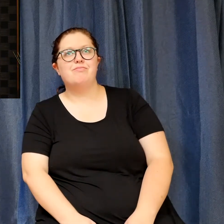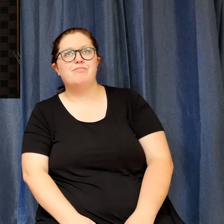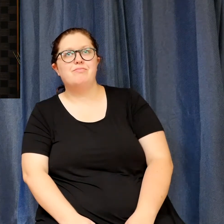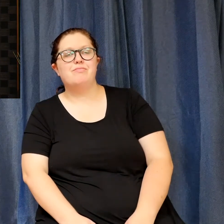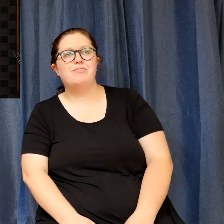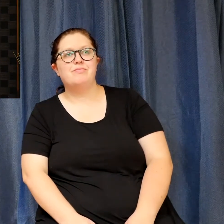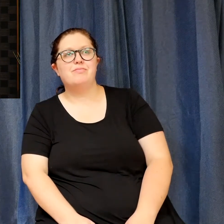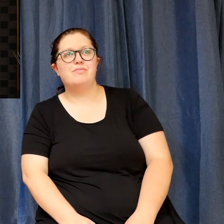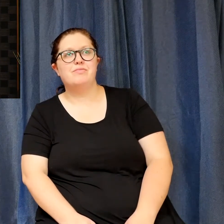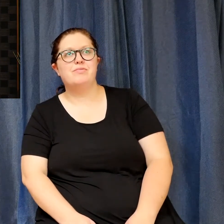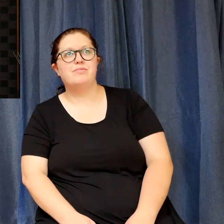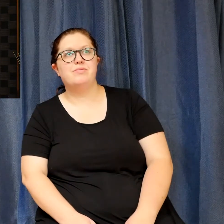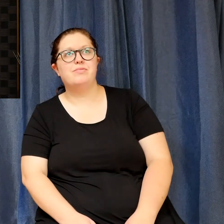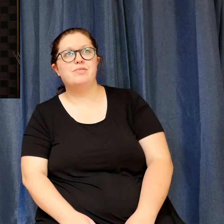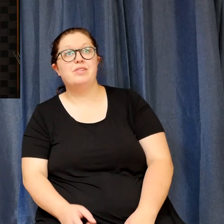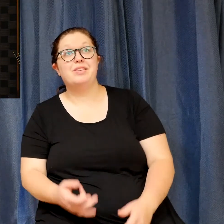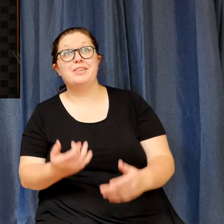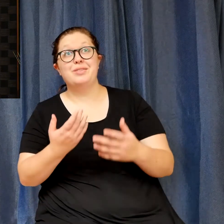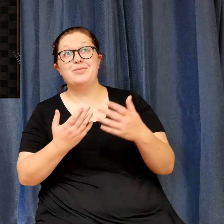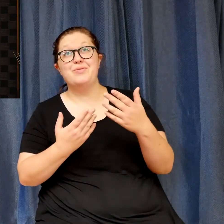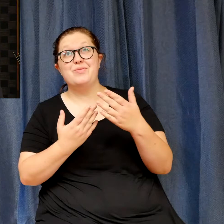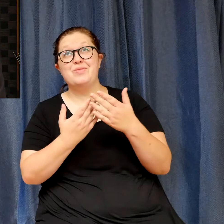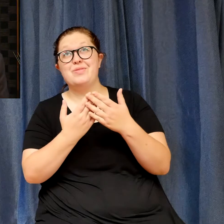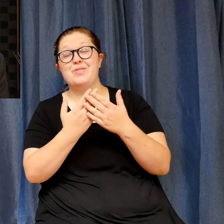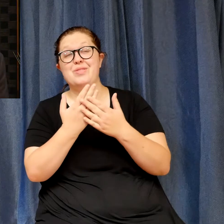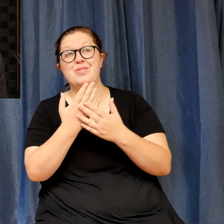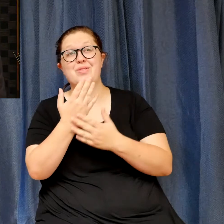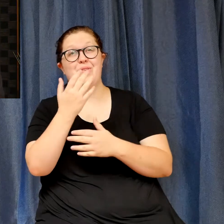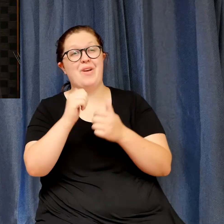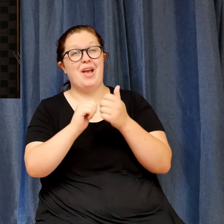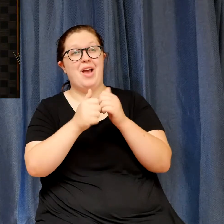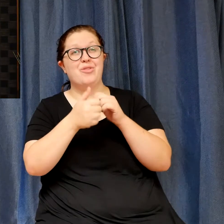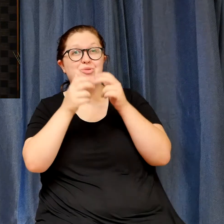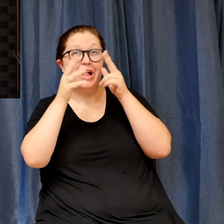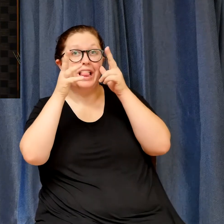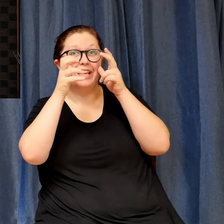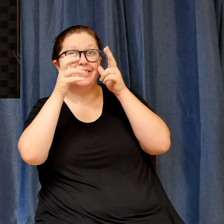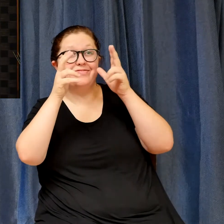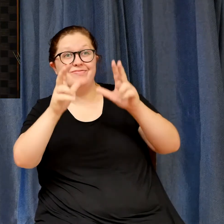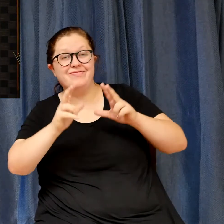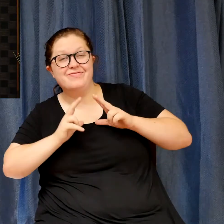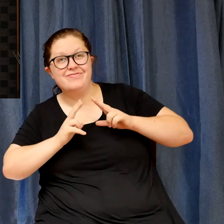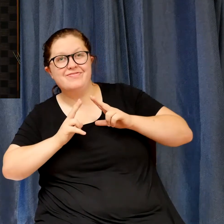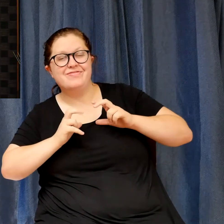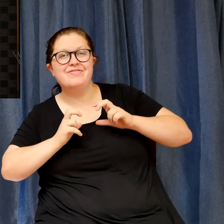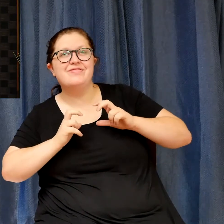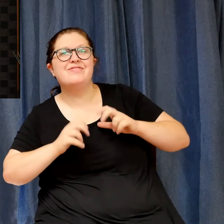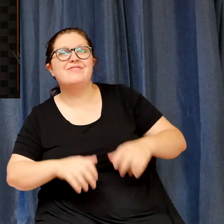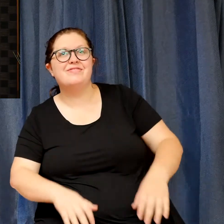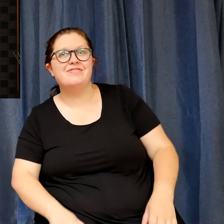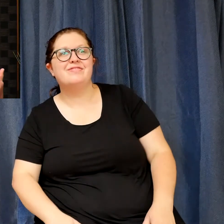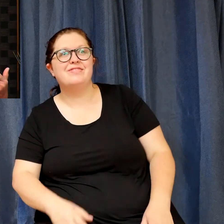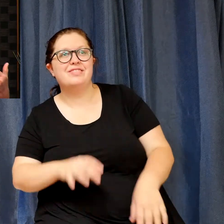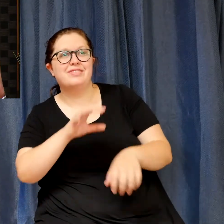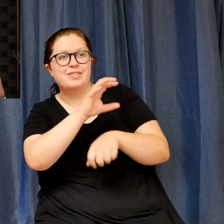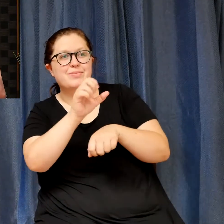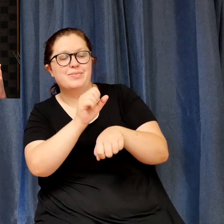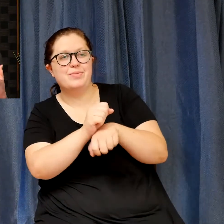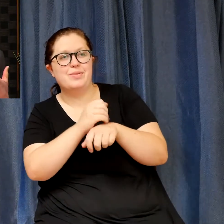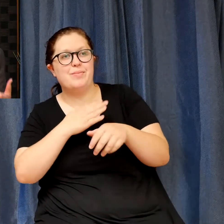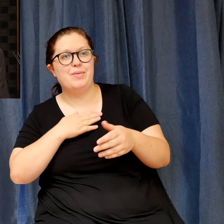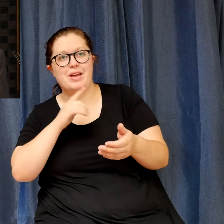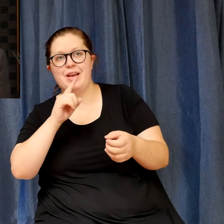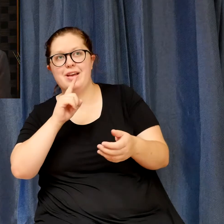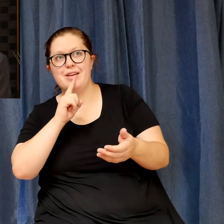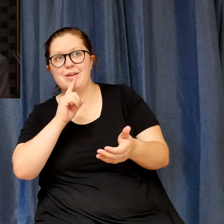when you do have those new ears, what's interesting about it is after several of the appointments that Tina my